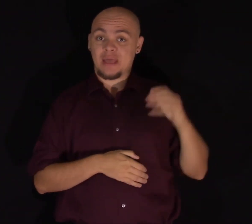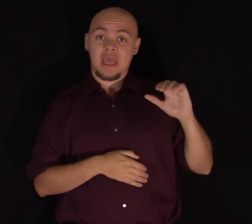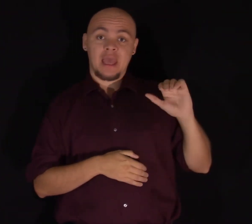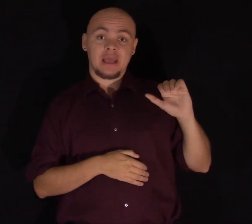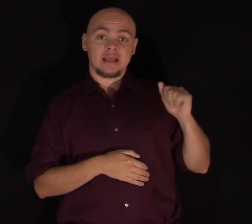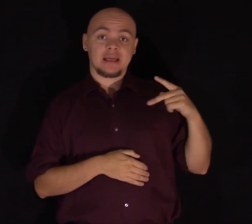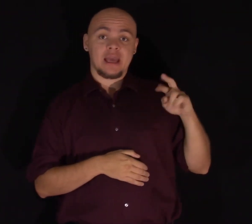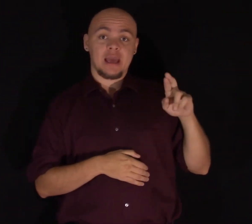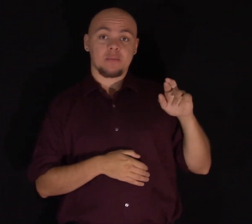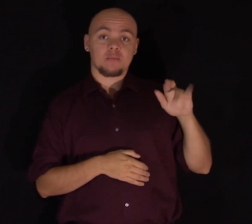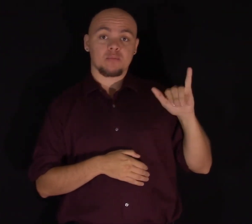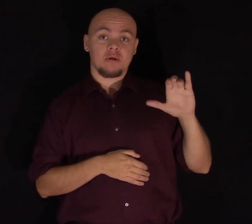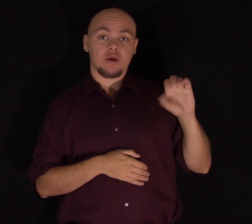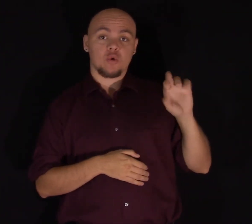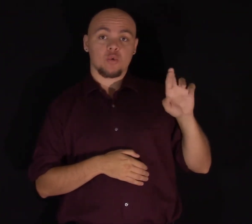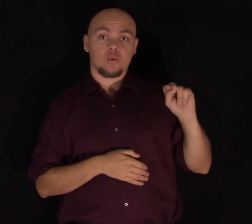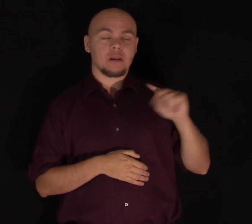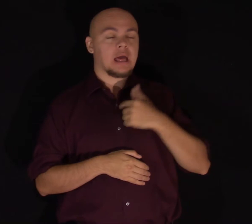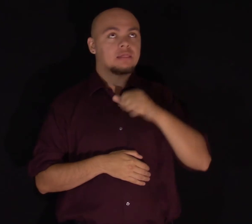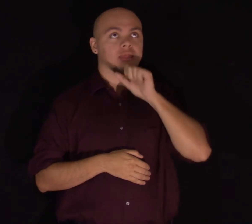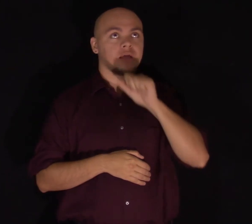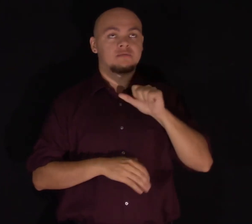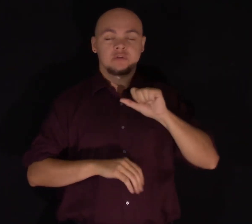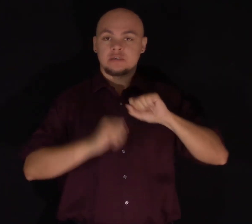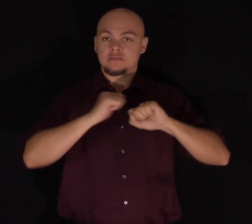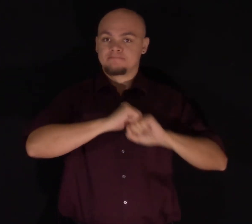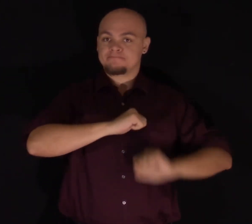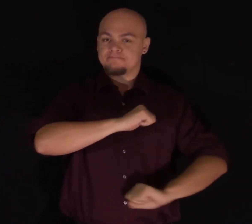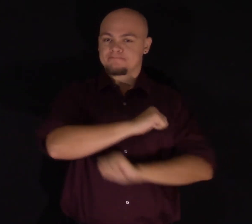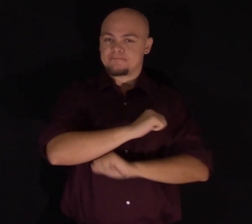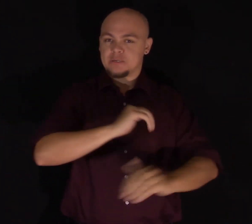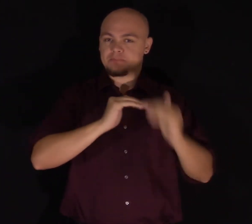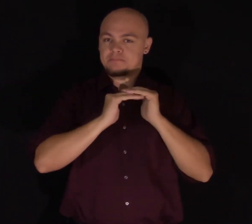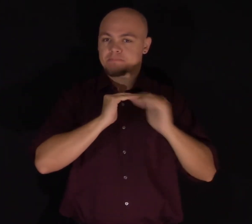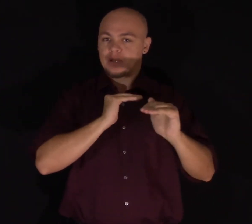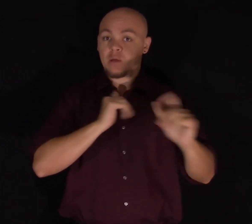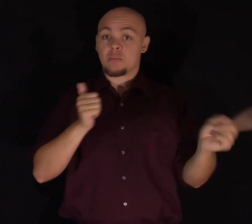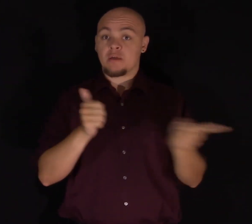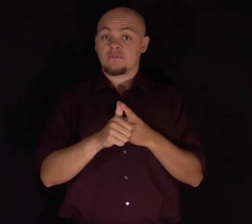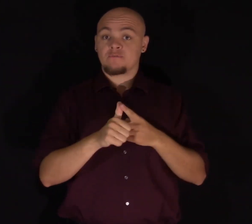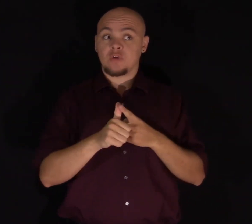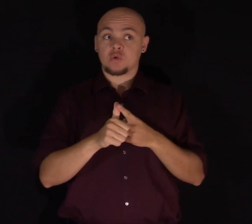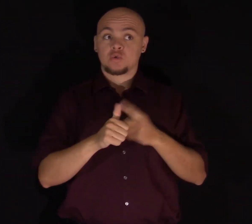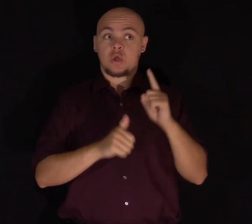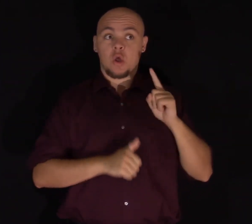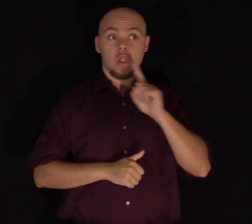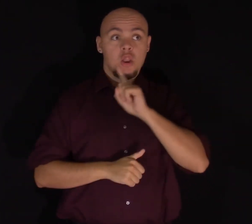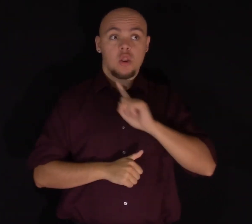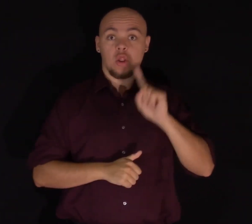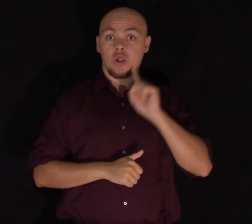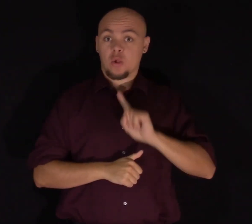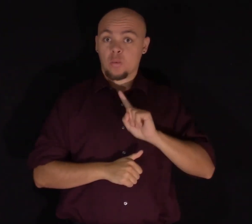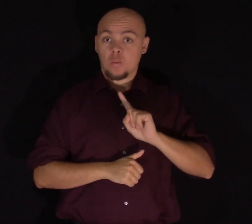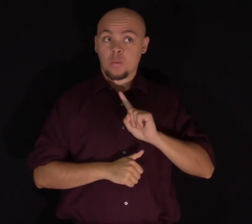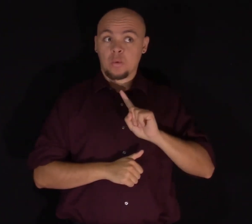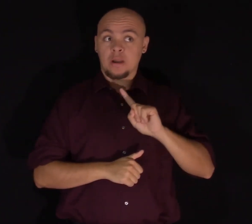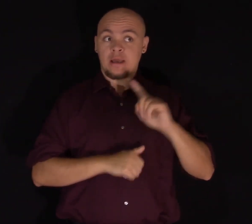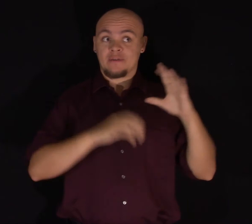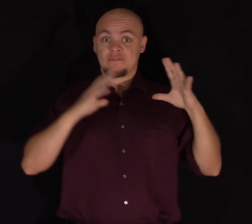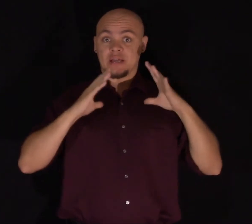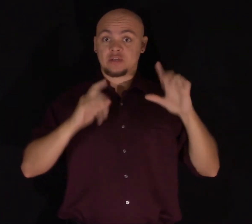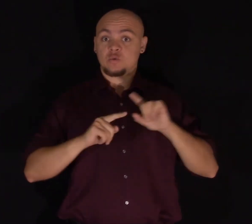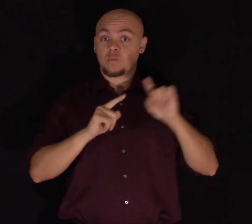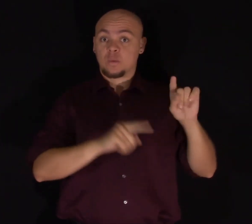feet solidly on the ground. I decided to take my first ever solo vacation, and it was out of the country to the Dominican